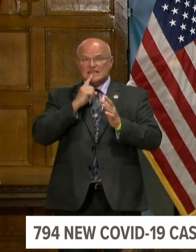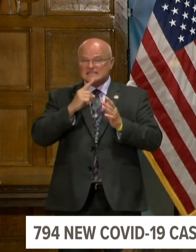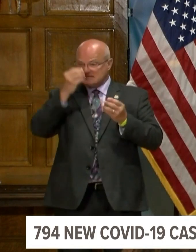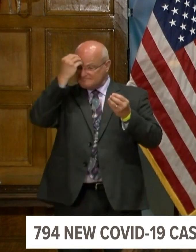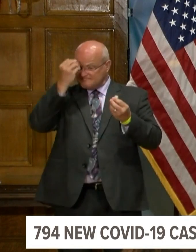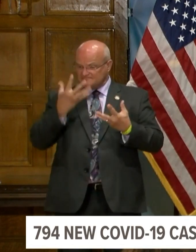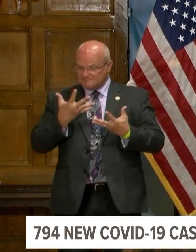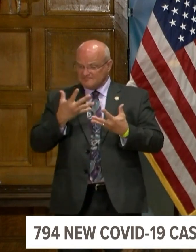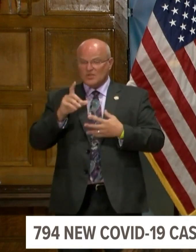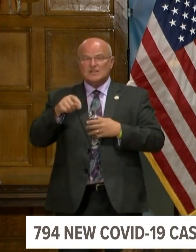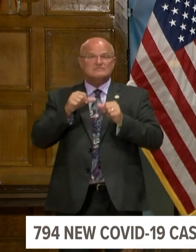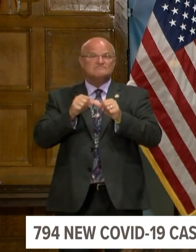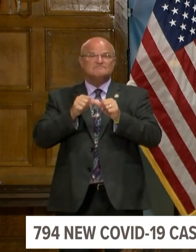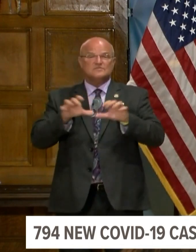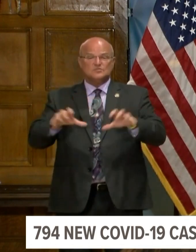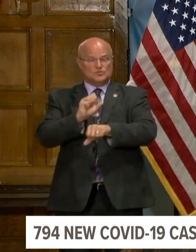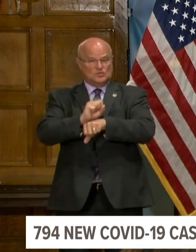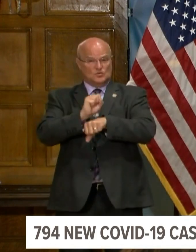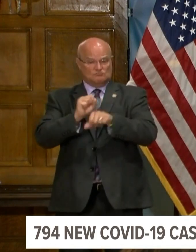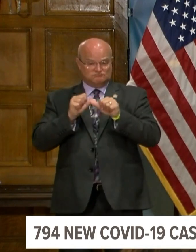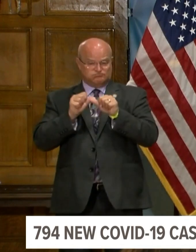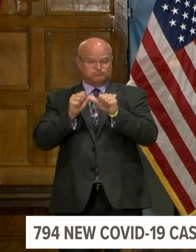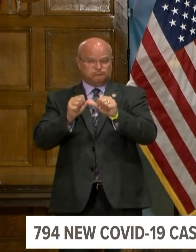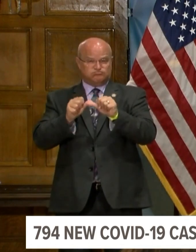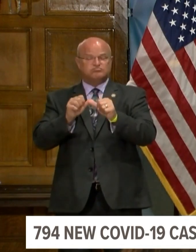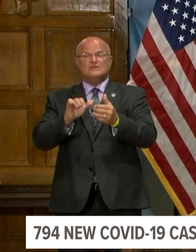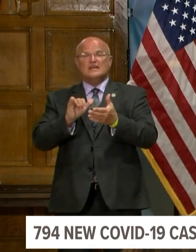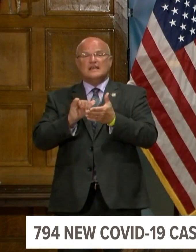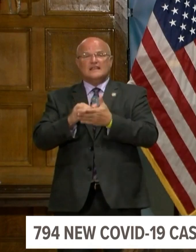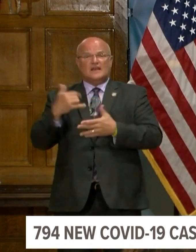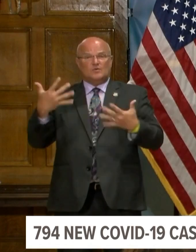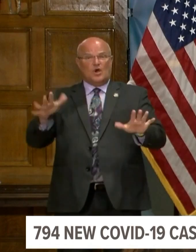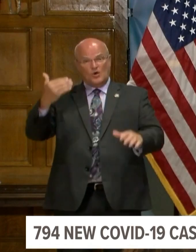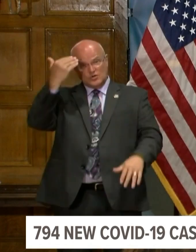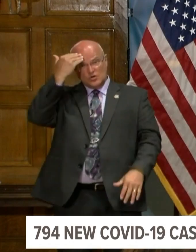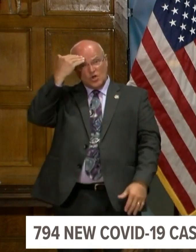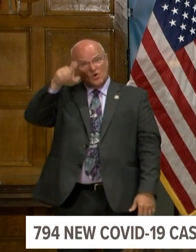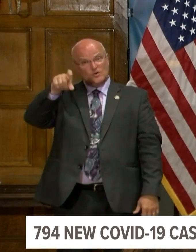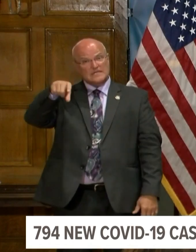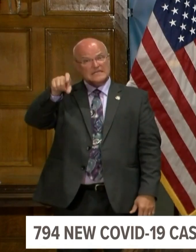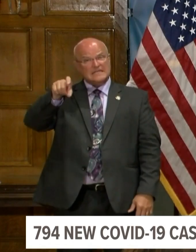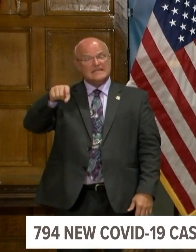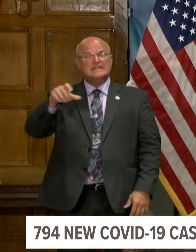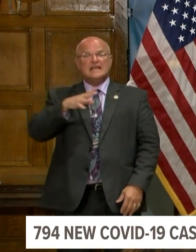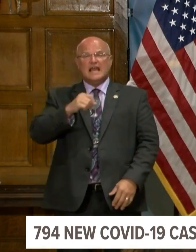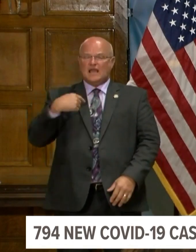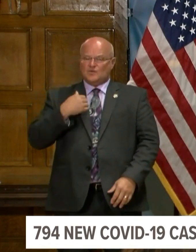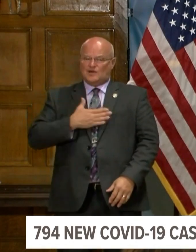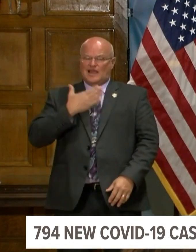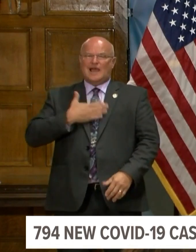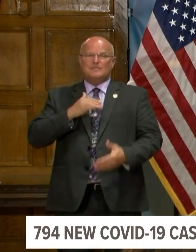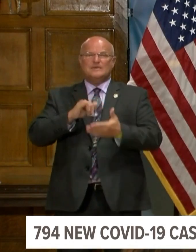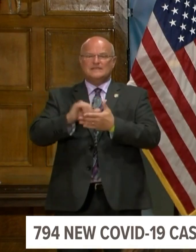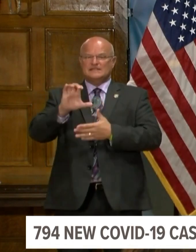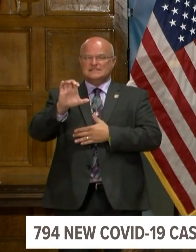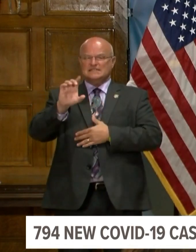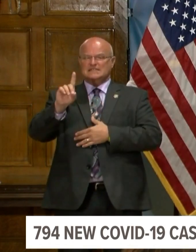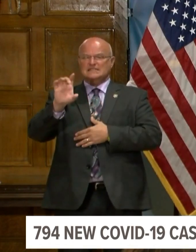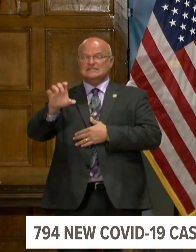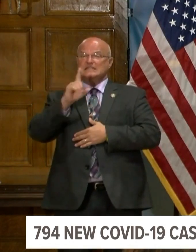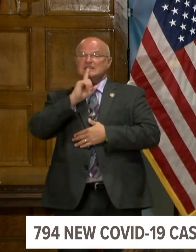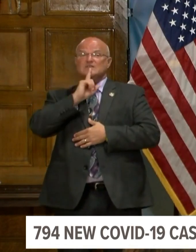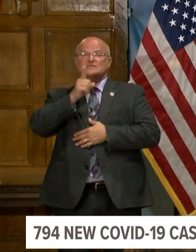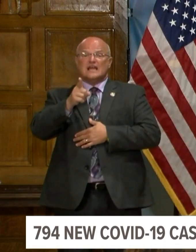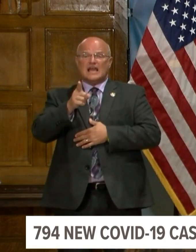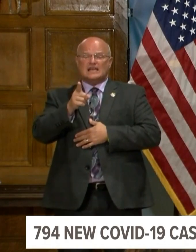telling us that we need to continue doing the work that we already know we need to do. And we're glad that the CDC was able to